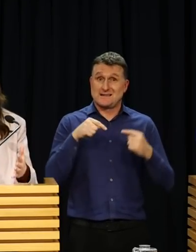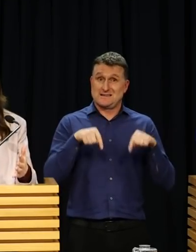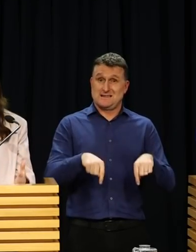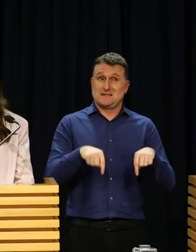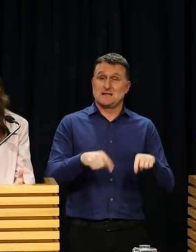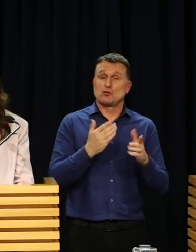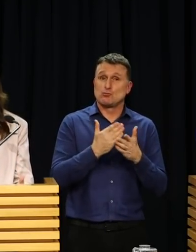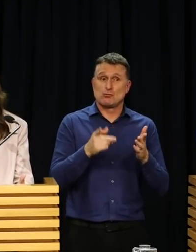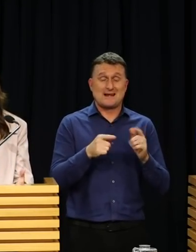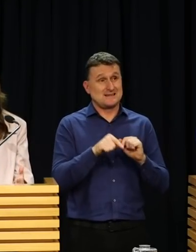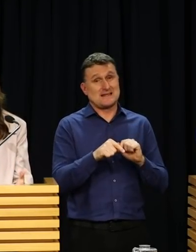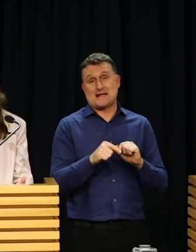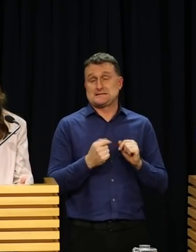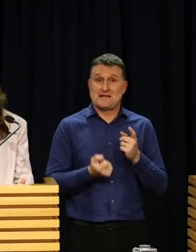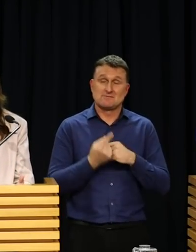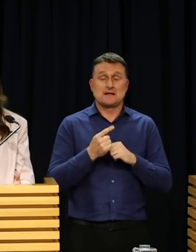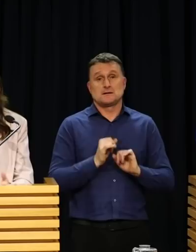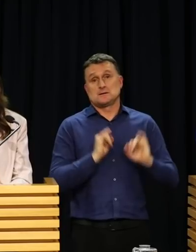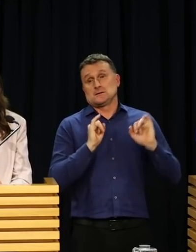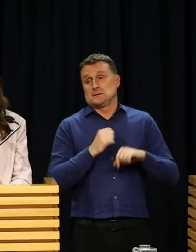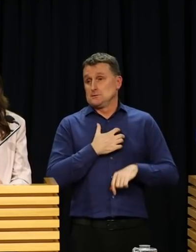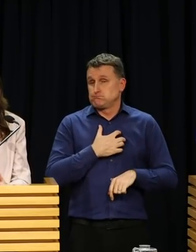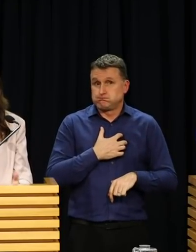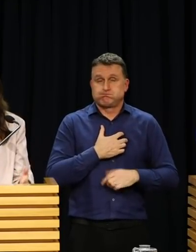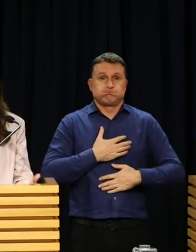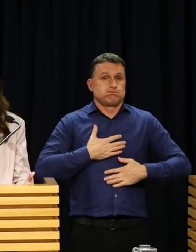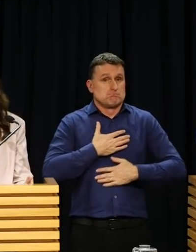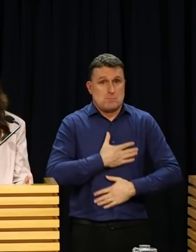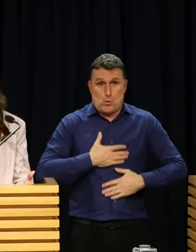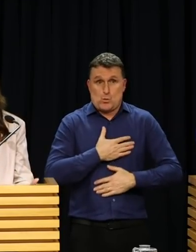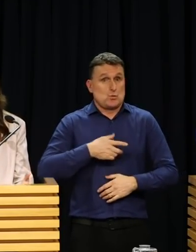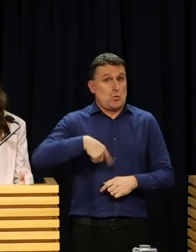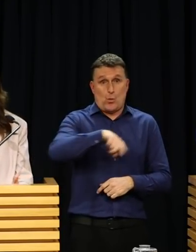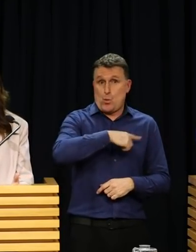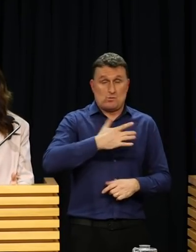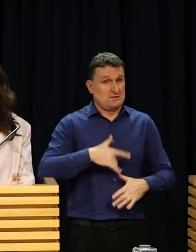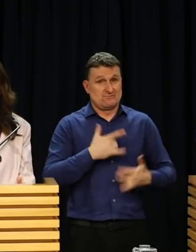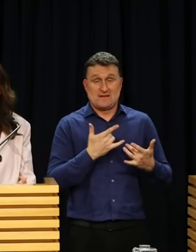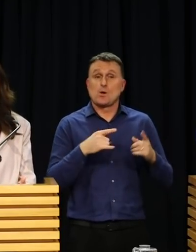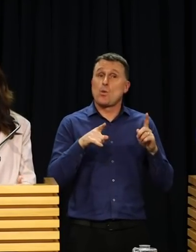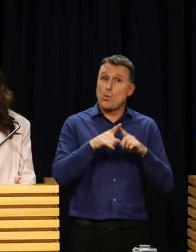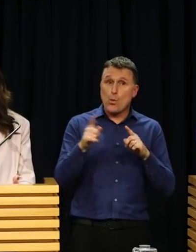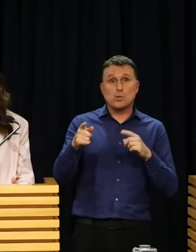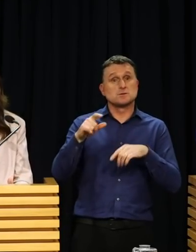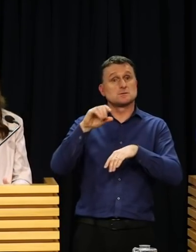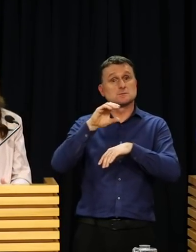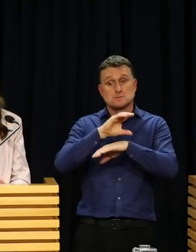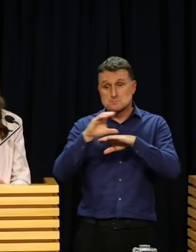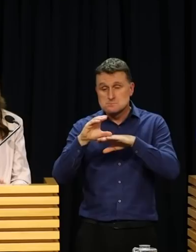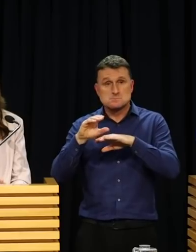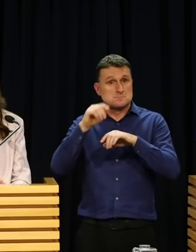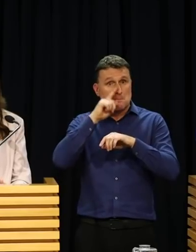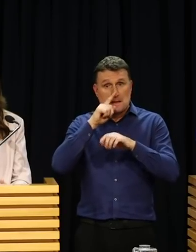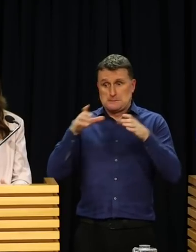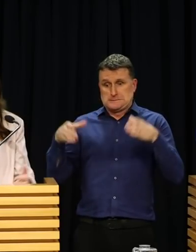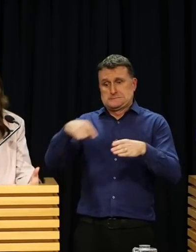this is a very raw event for New Zealand, even more so, of course, for the community that experienced it.